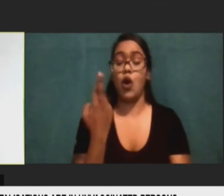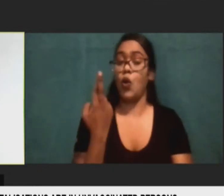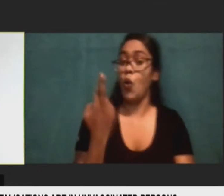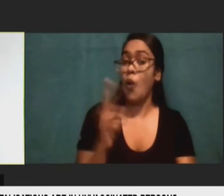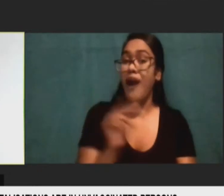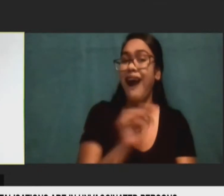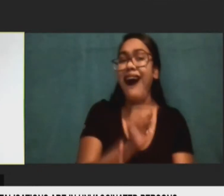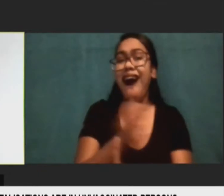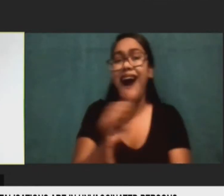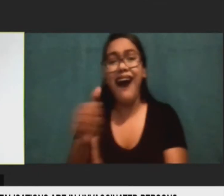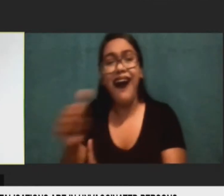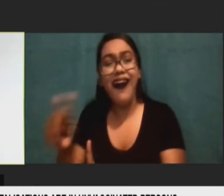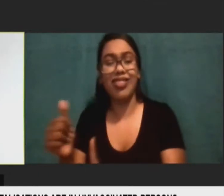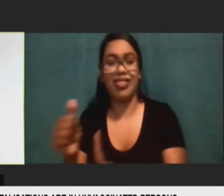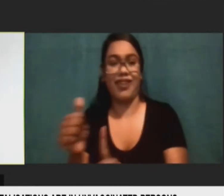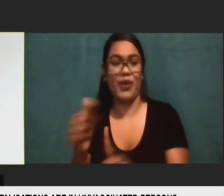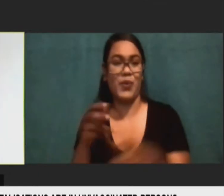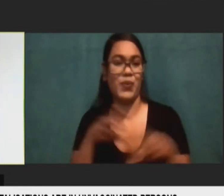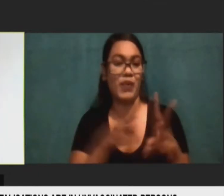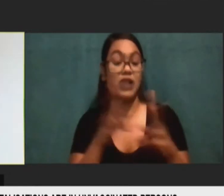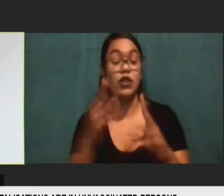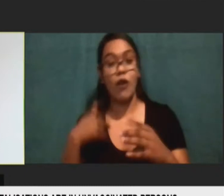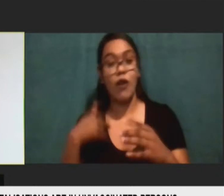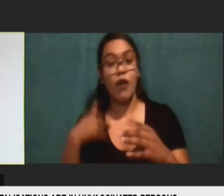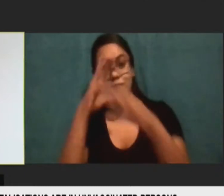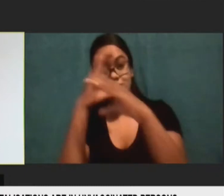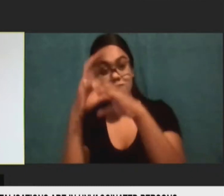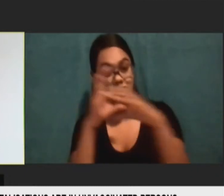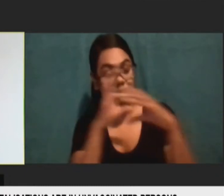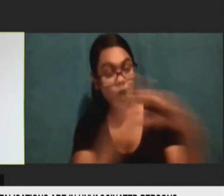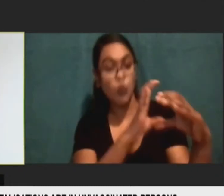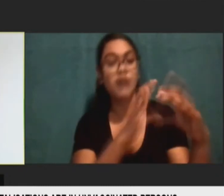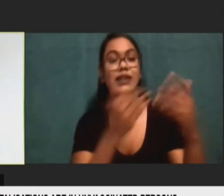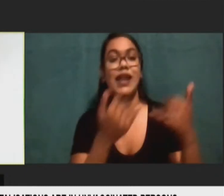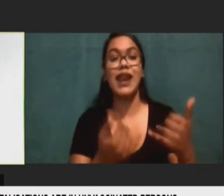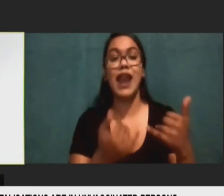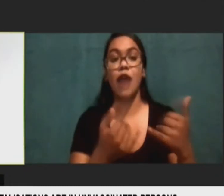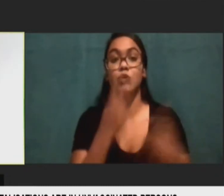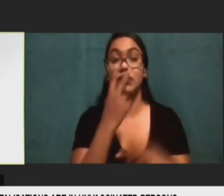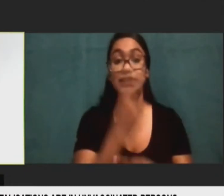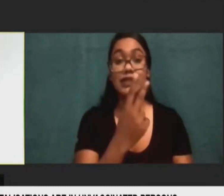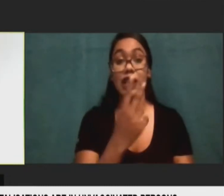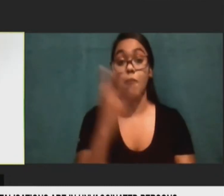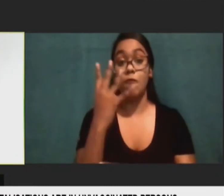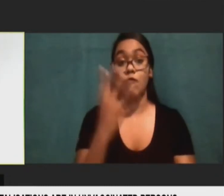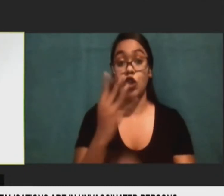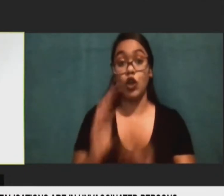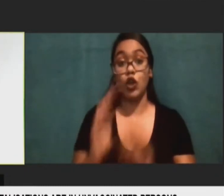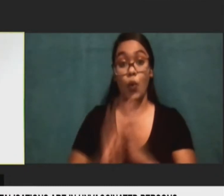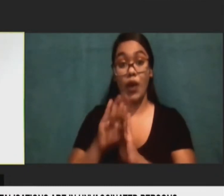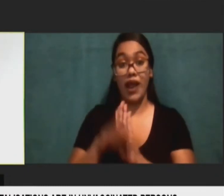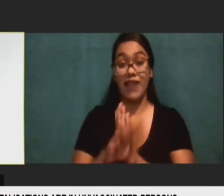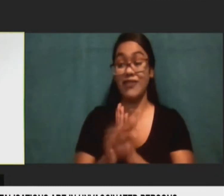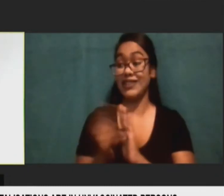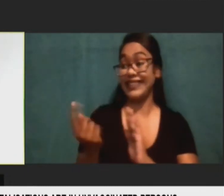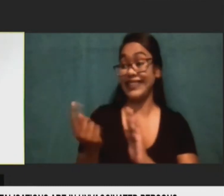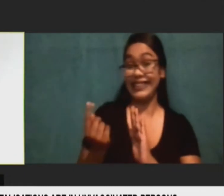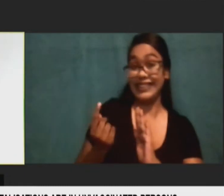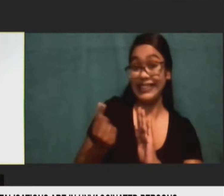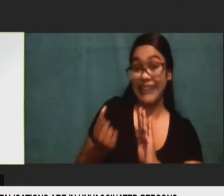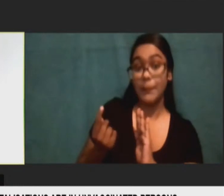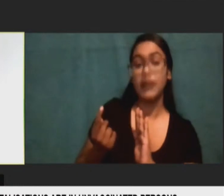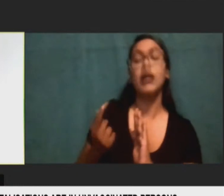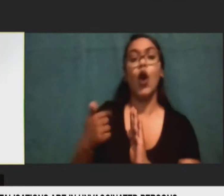focused as we face the third wave, the turbulence that the fourth wave is bringing. But we have